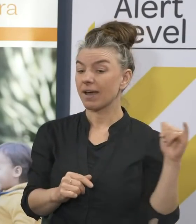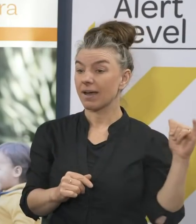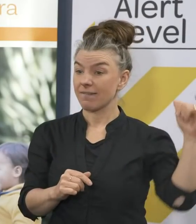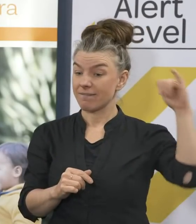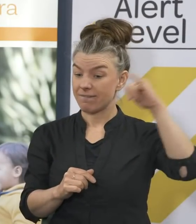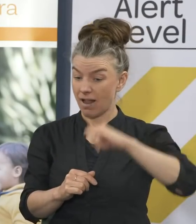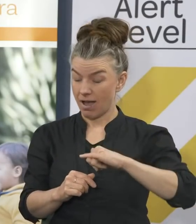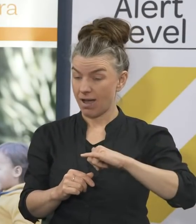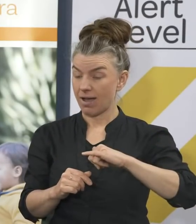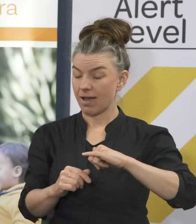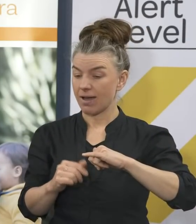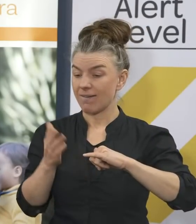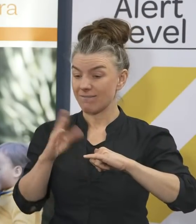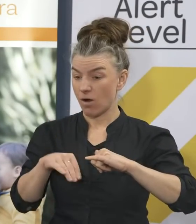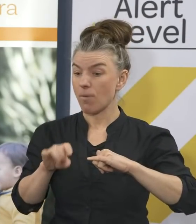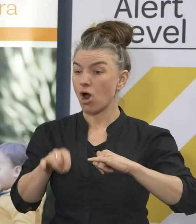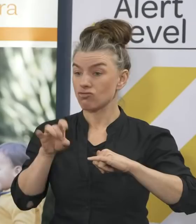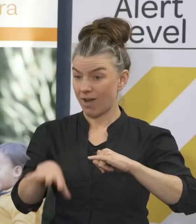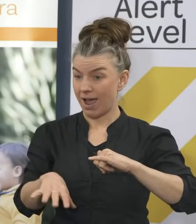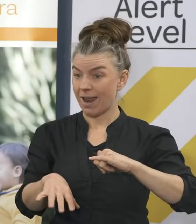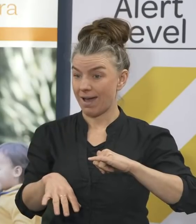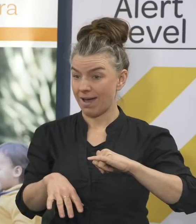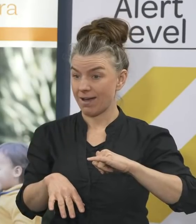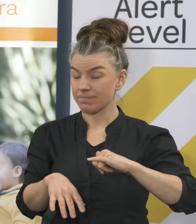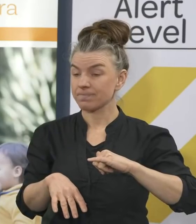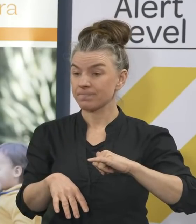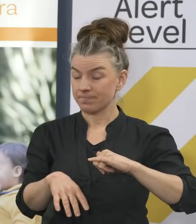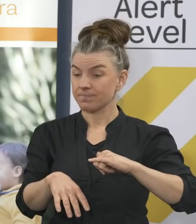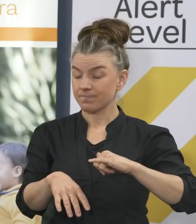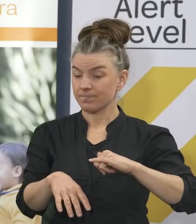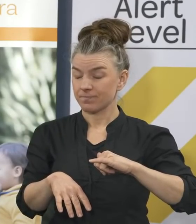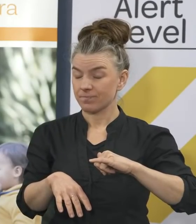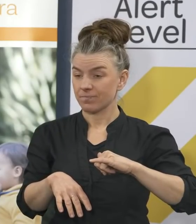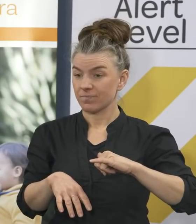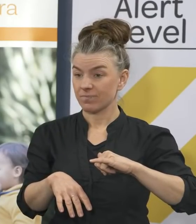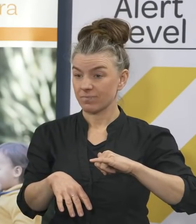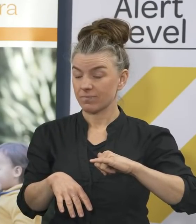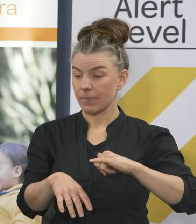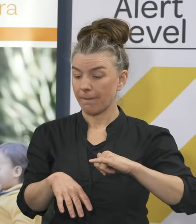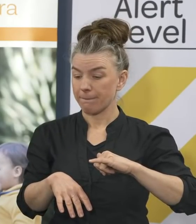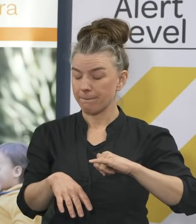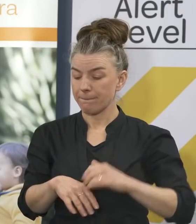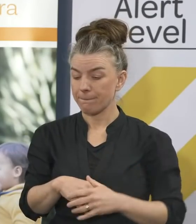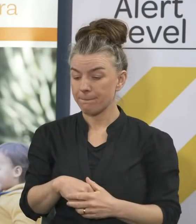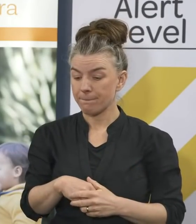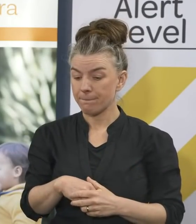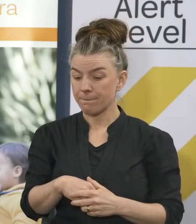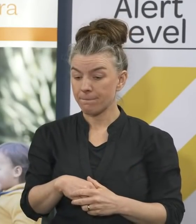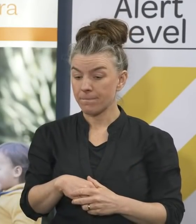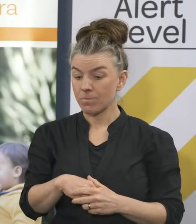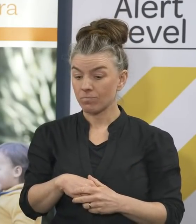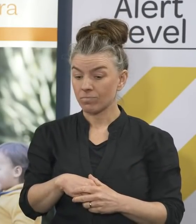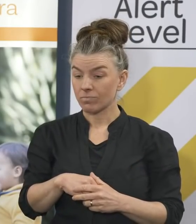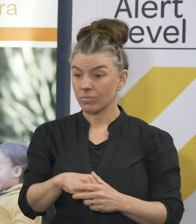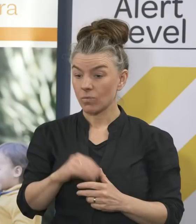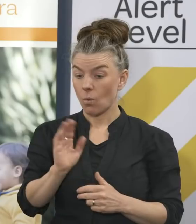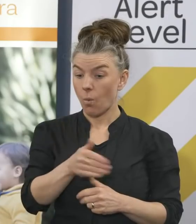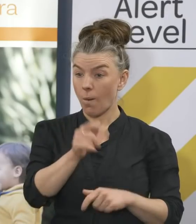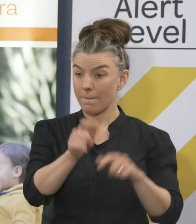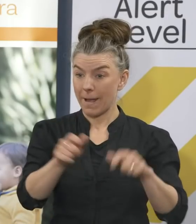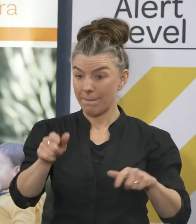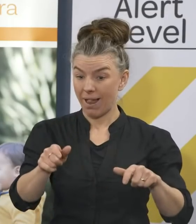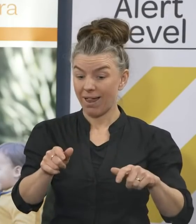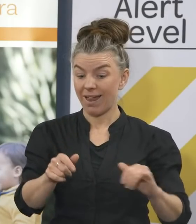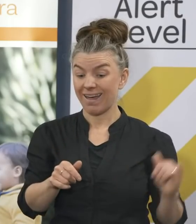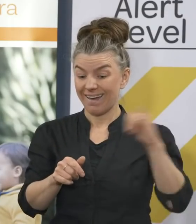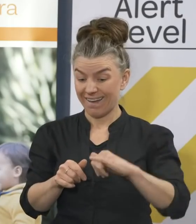in from Australia, actually, that was then the entire passenger list from that plane was